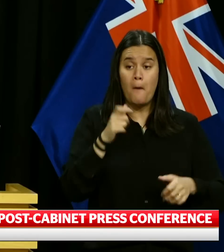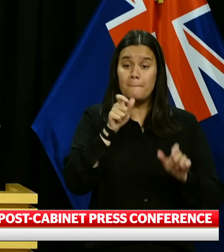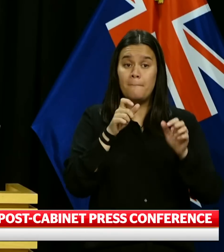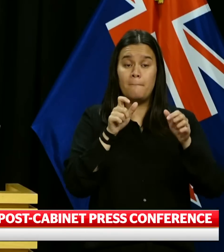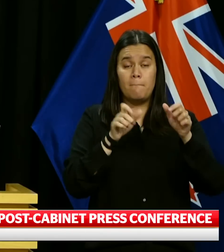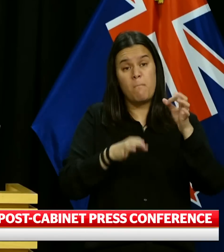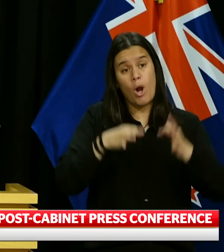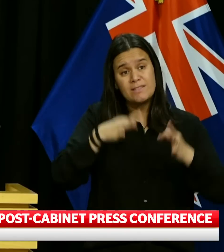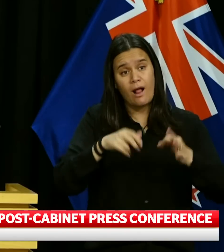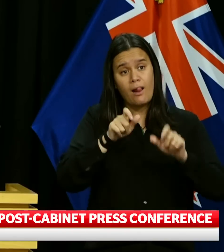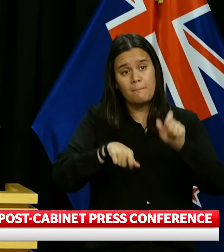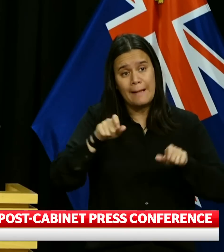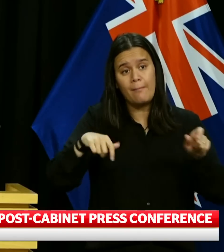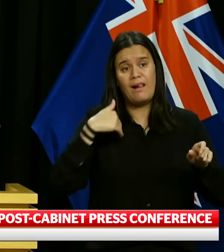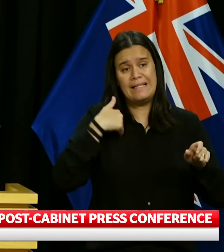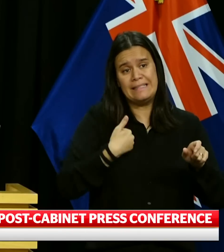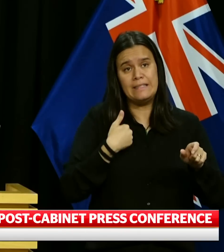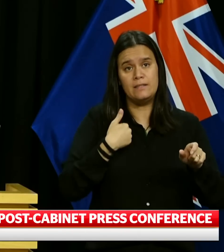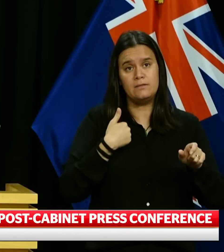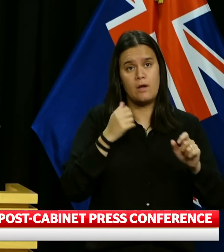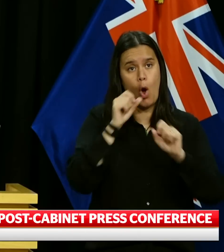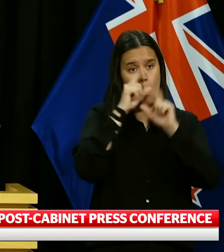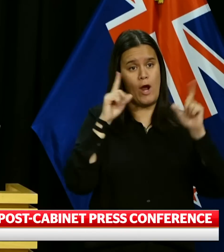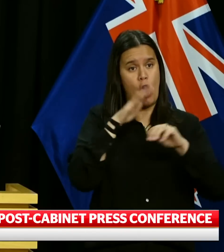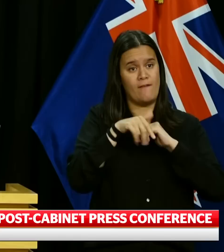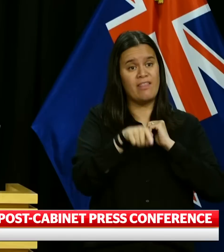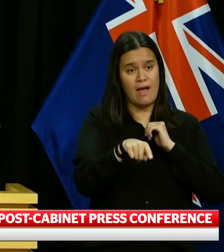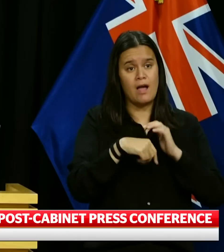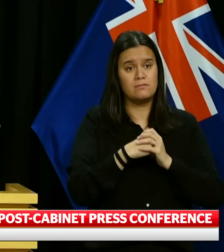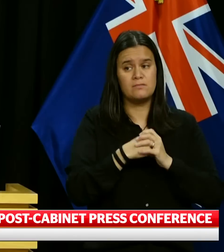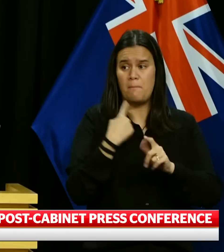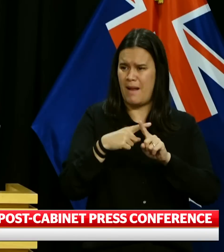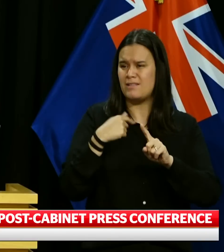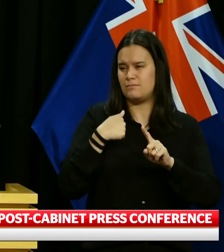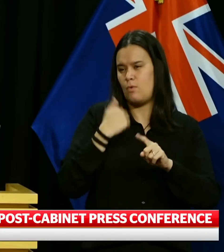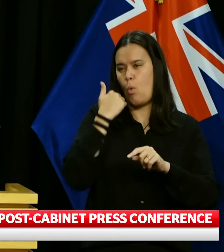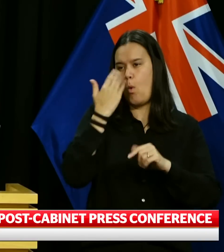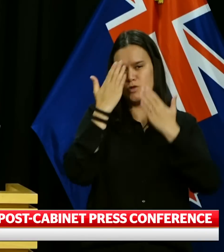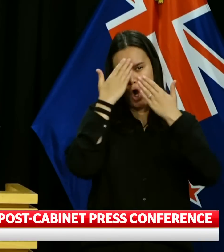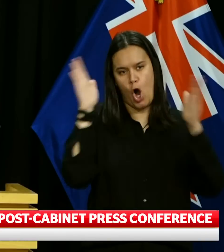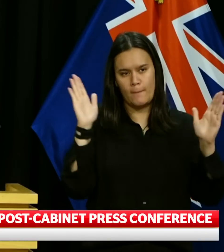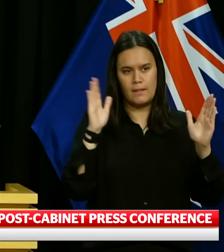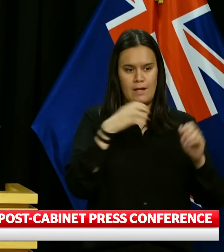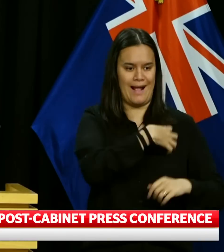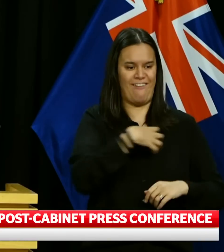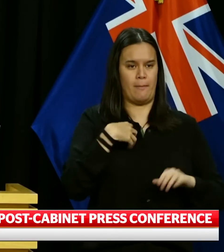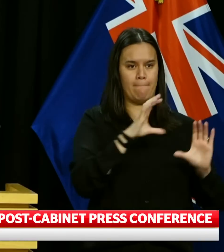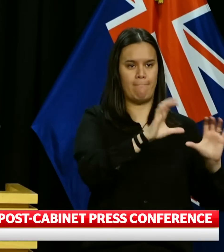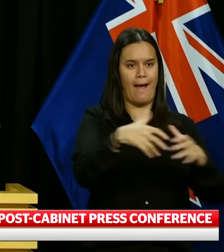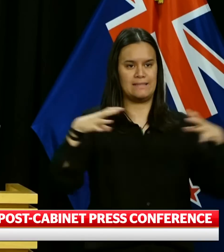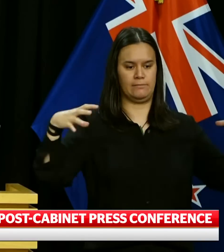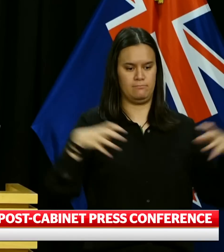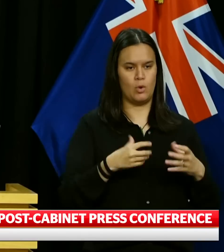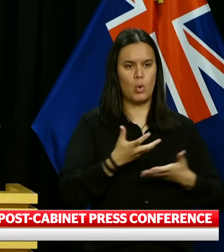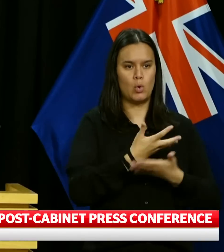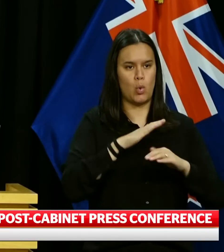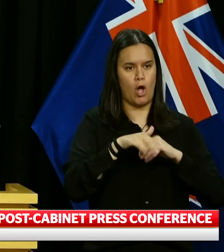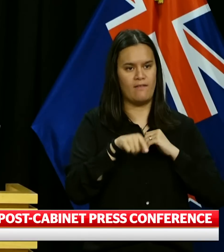certainly always very open to cross-party discussions about what that means. In my previous roles as Leader of the